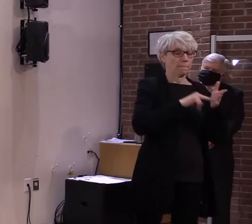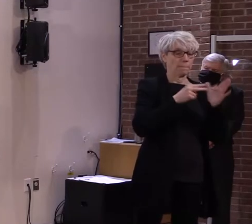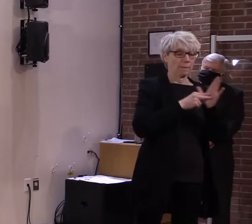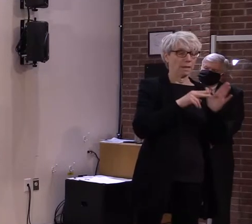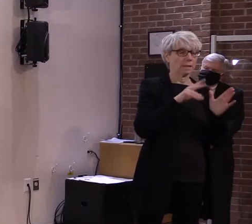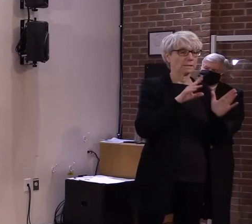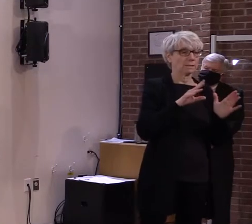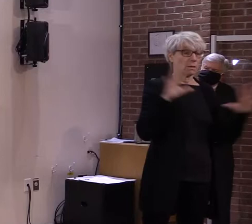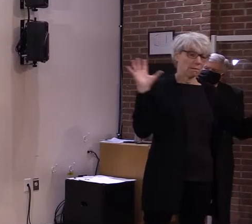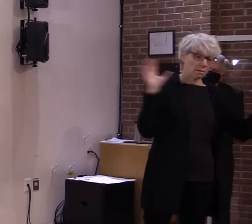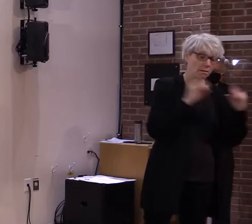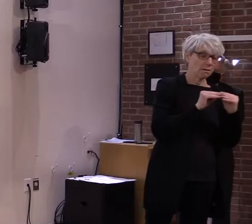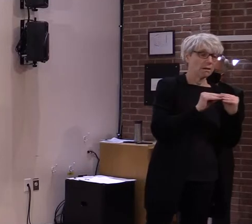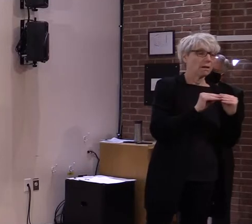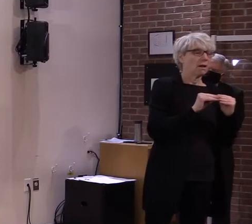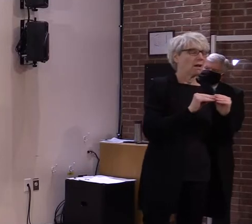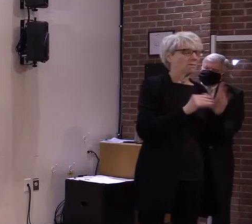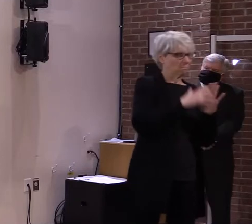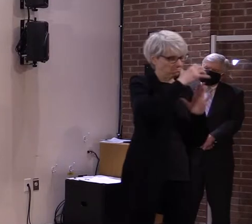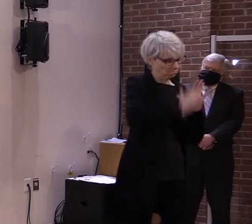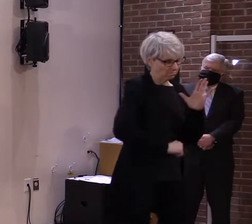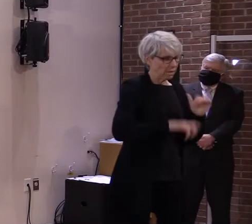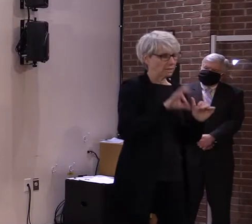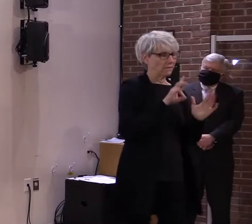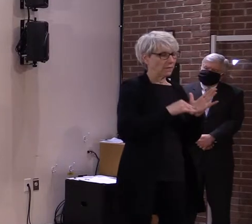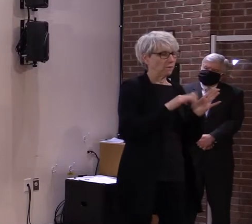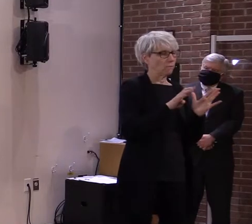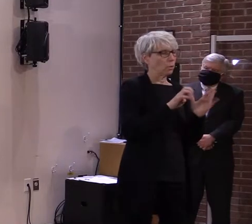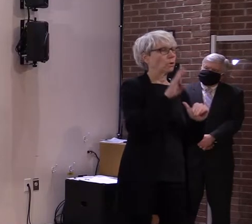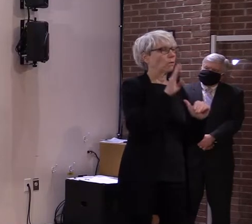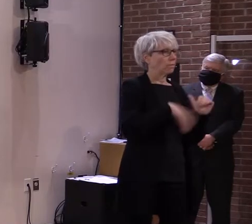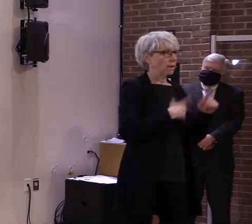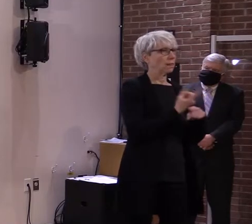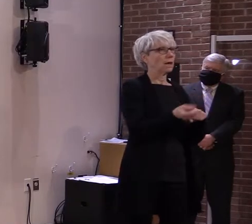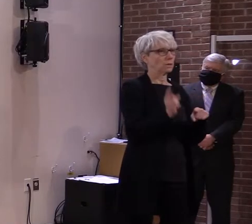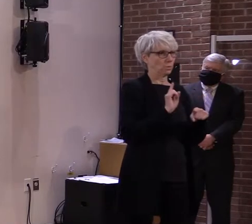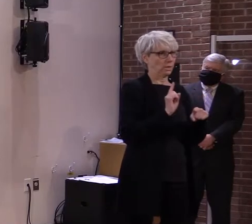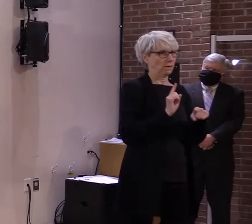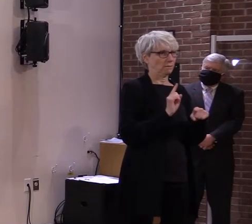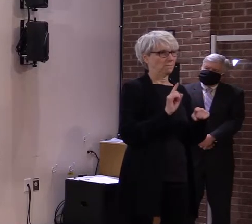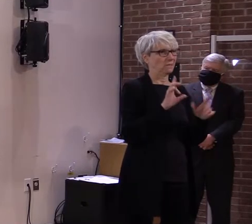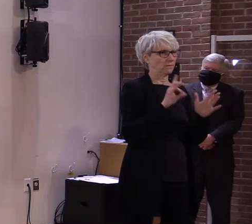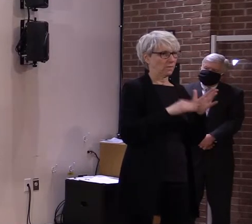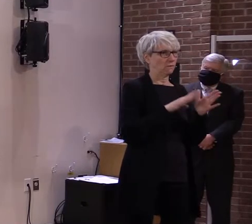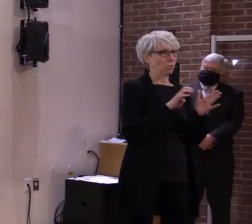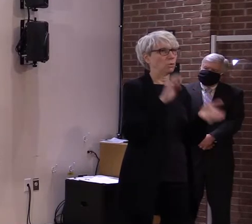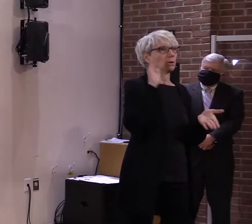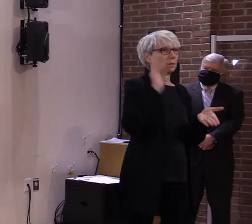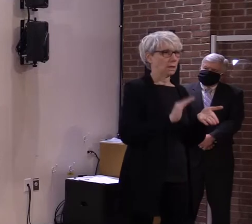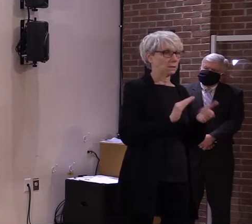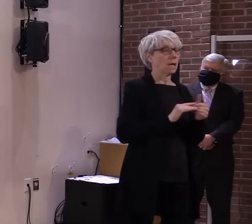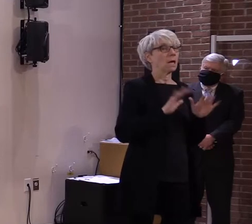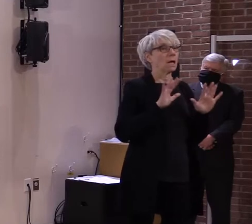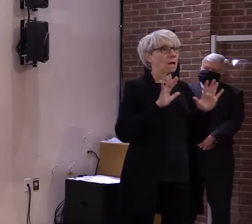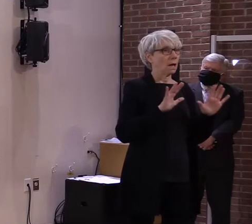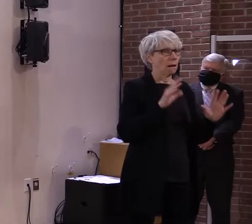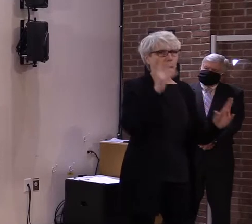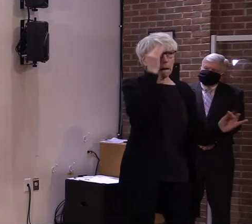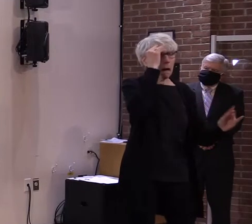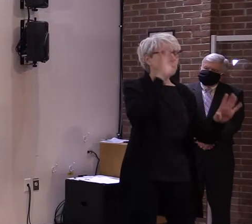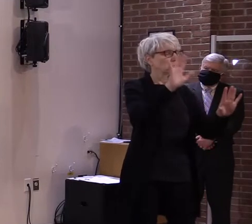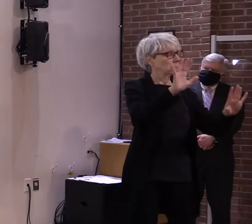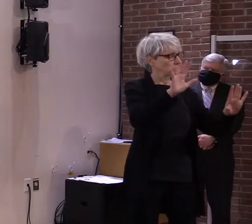7,400 fewer doses than last week. But I don't want anyone to panic because last week